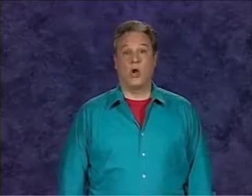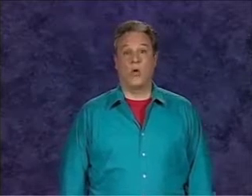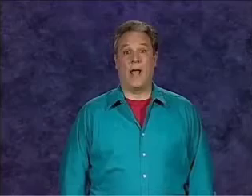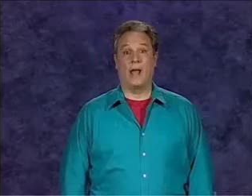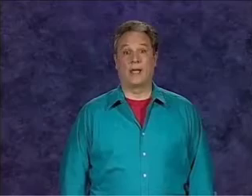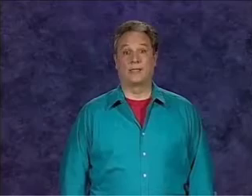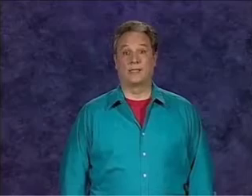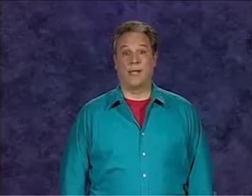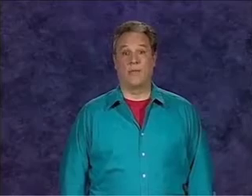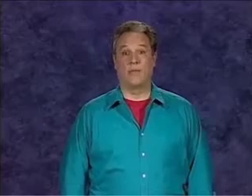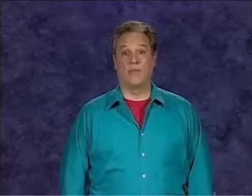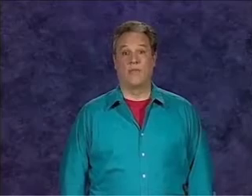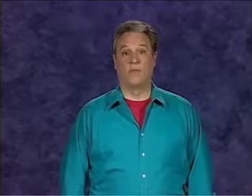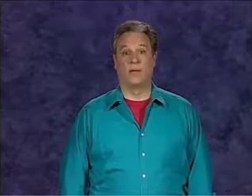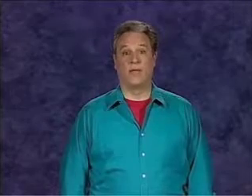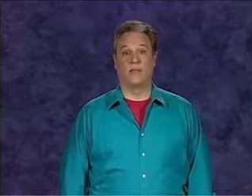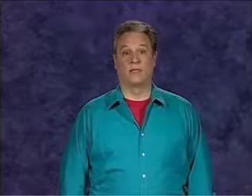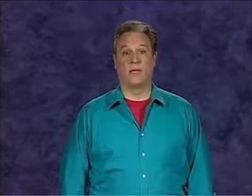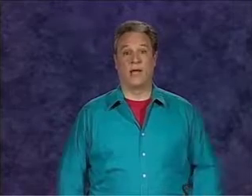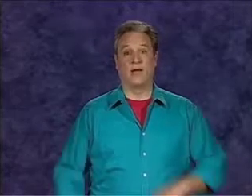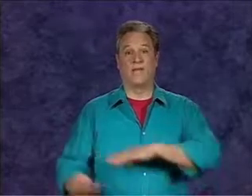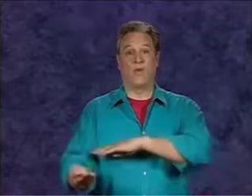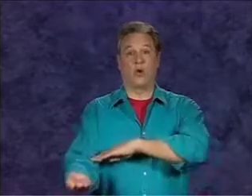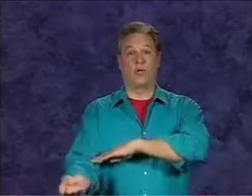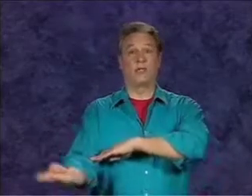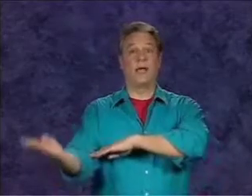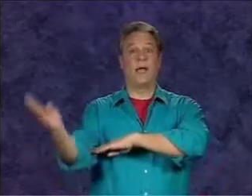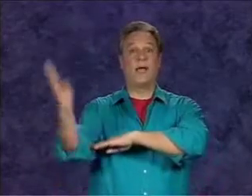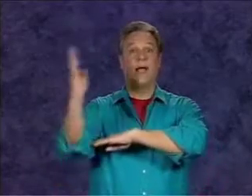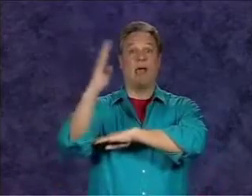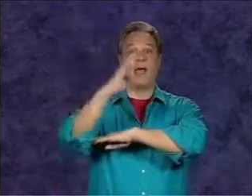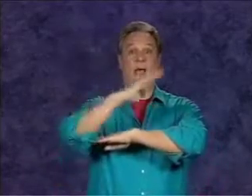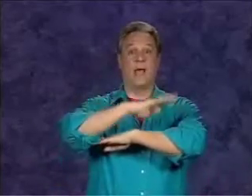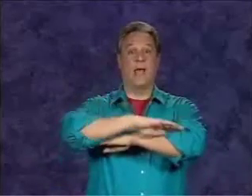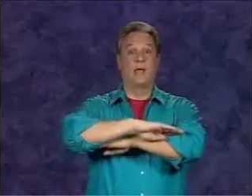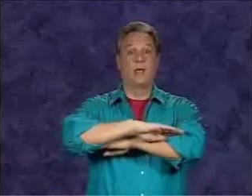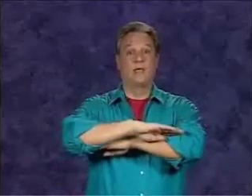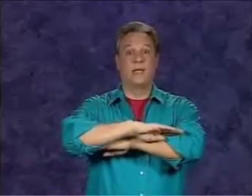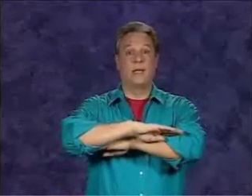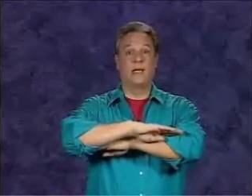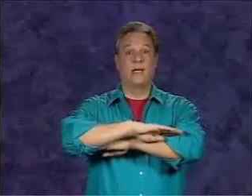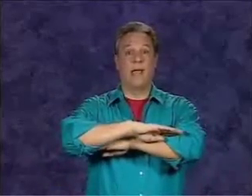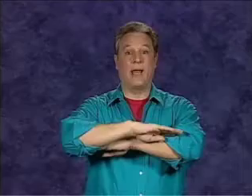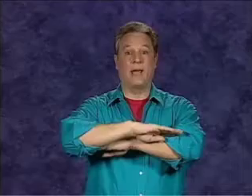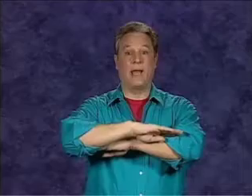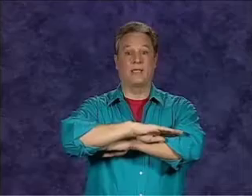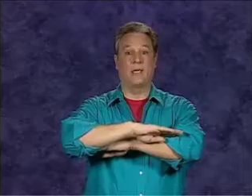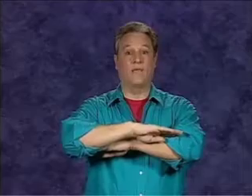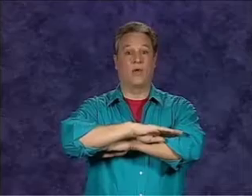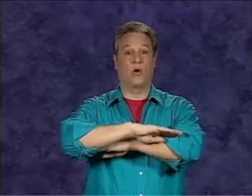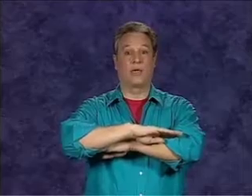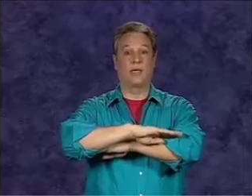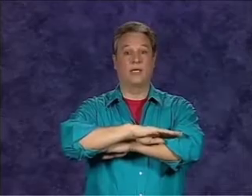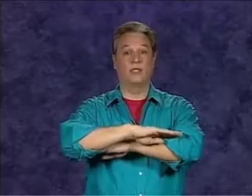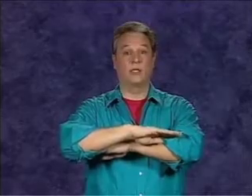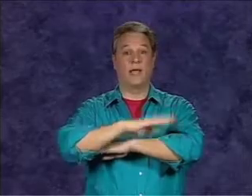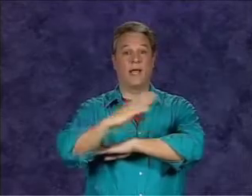Slow and extend the movement in the sign for day to indicate an activity or condition